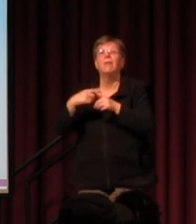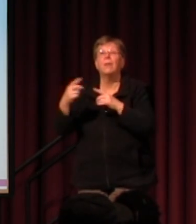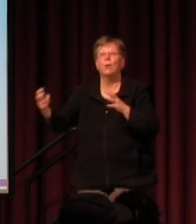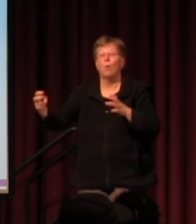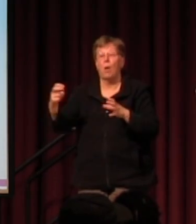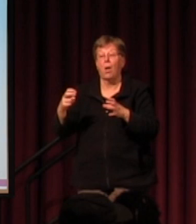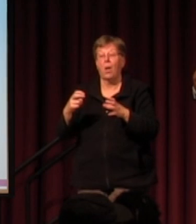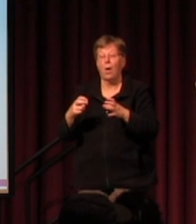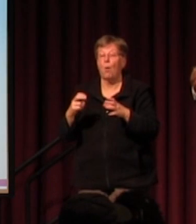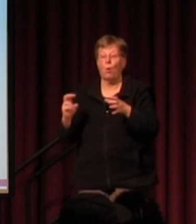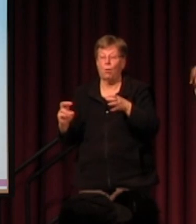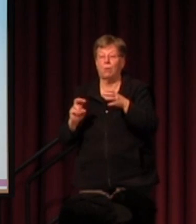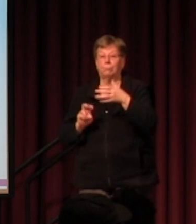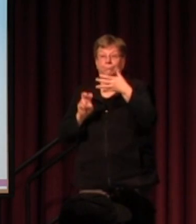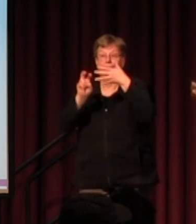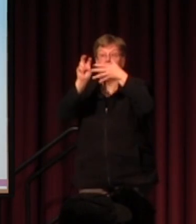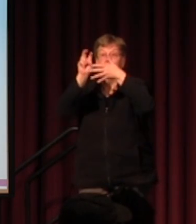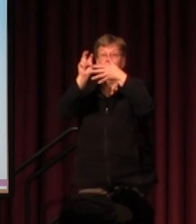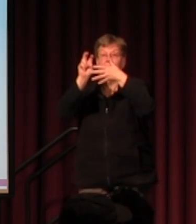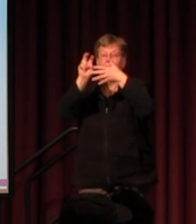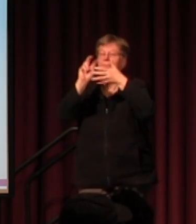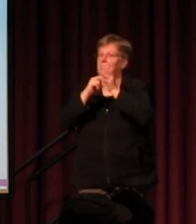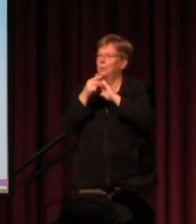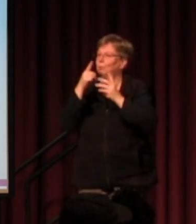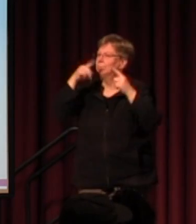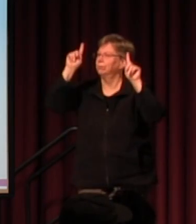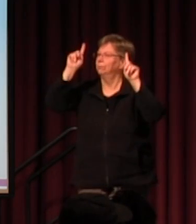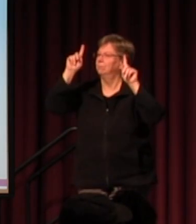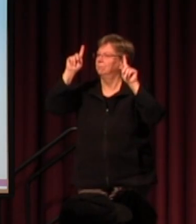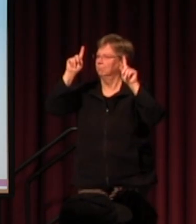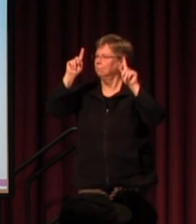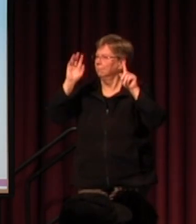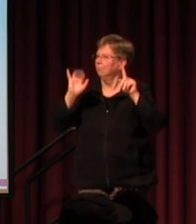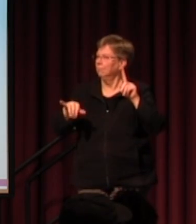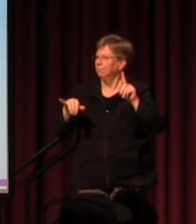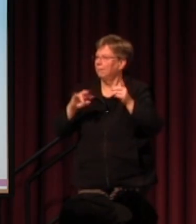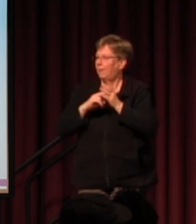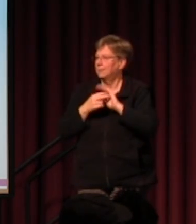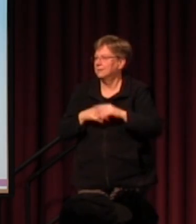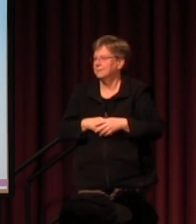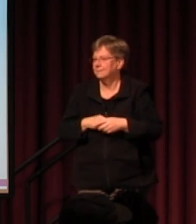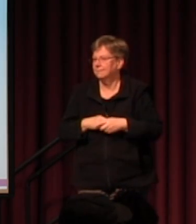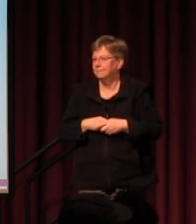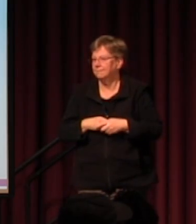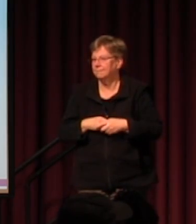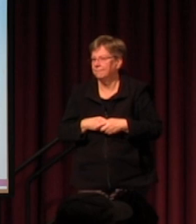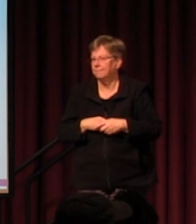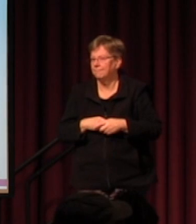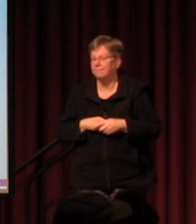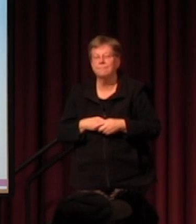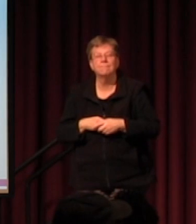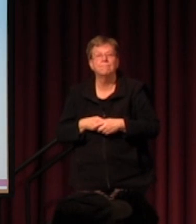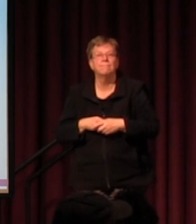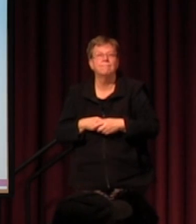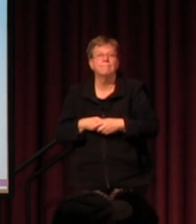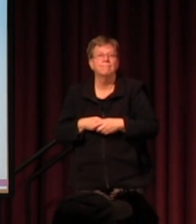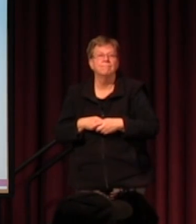that's typically described as you have been successful in that system. That's sort of the default definition of success.